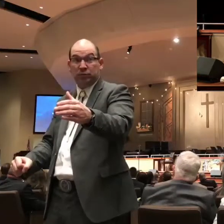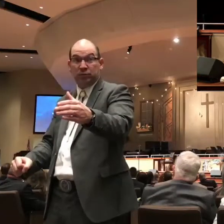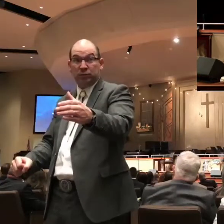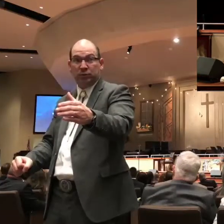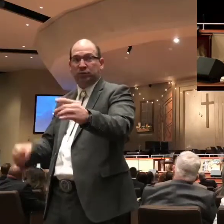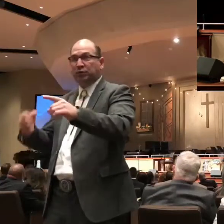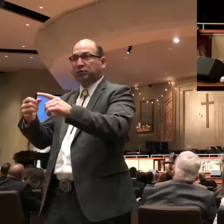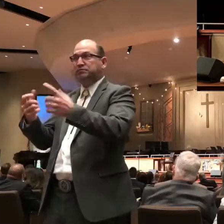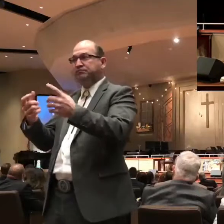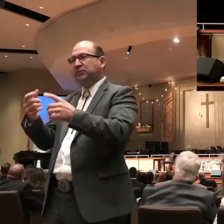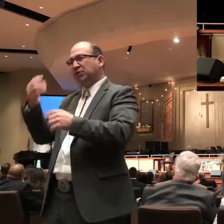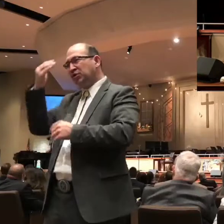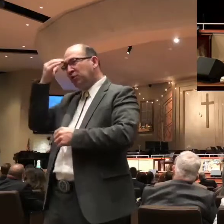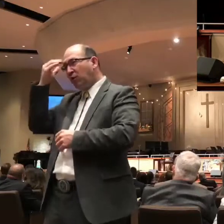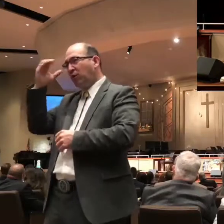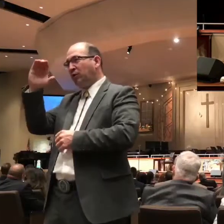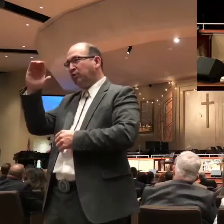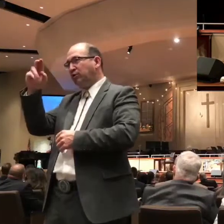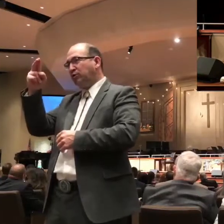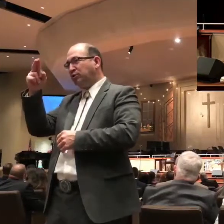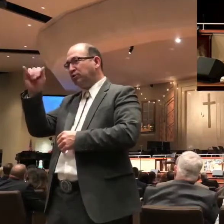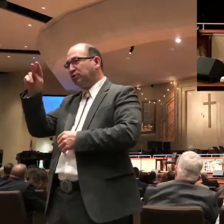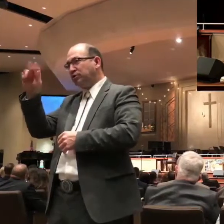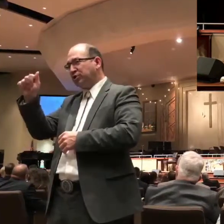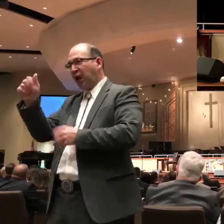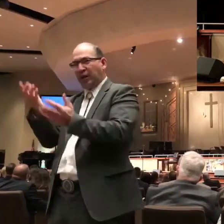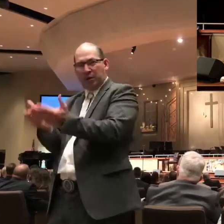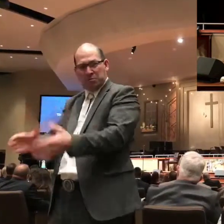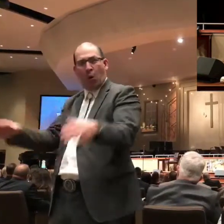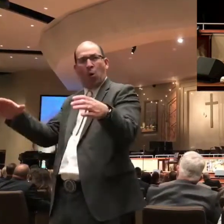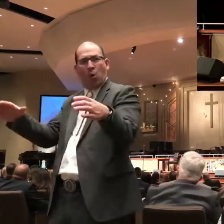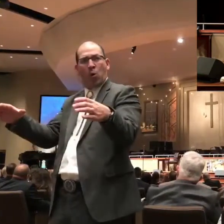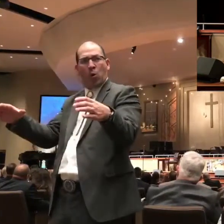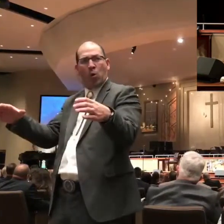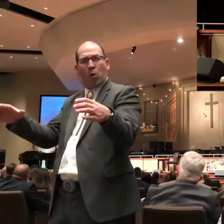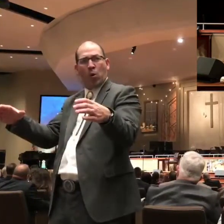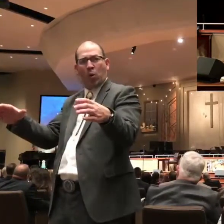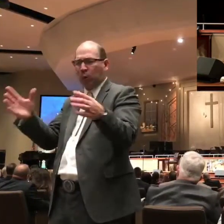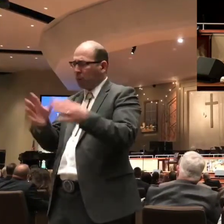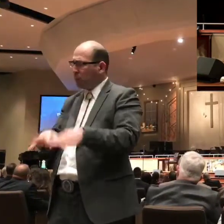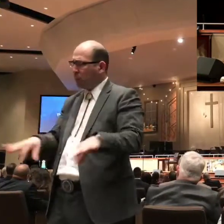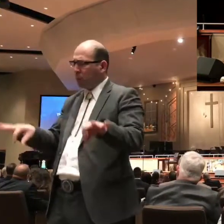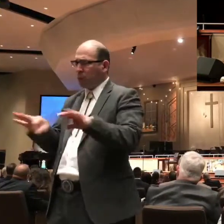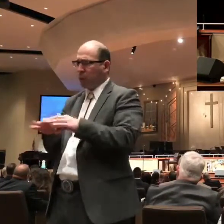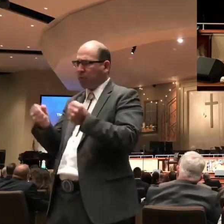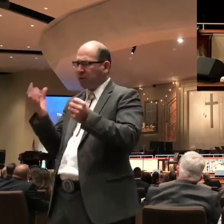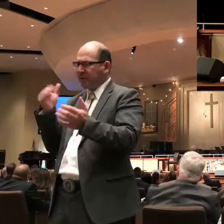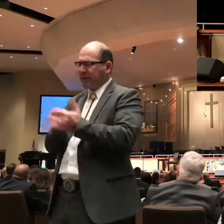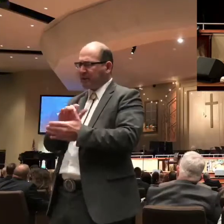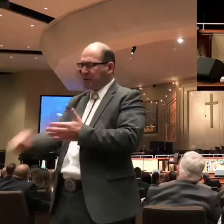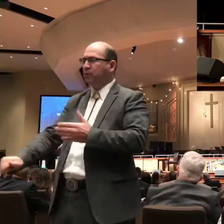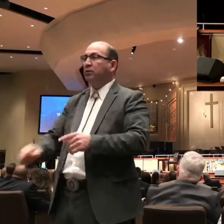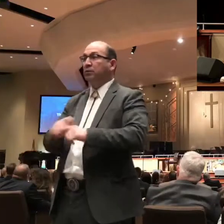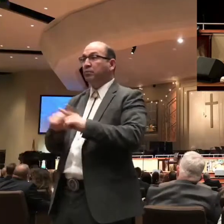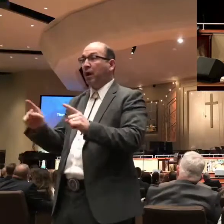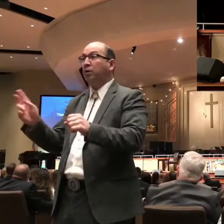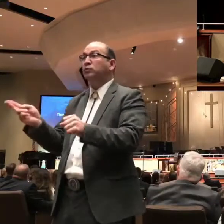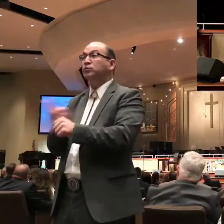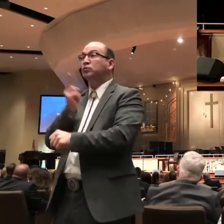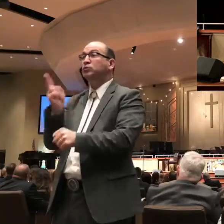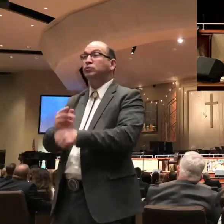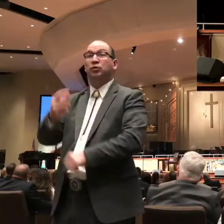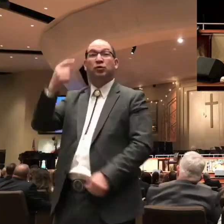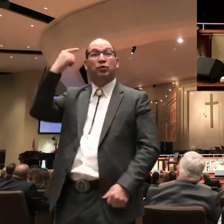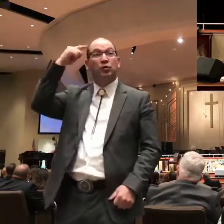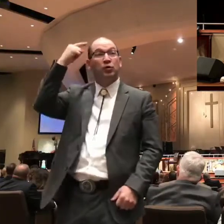of china that he had purchased and held for many years. It was worth thousands of dollars. But it was being used